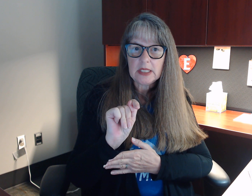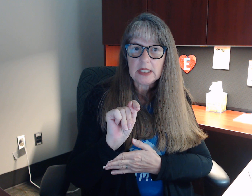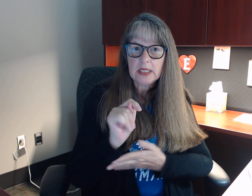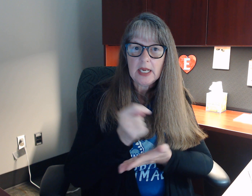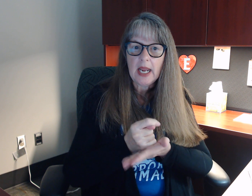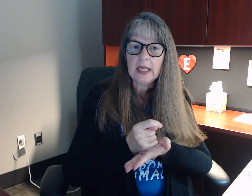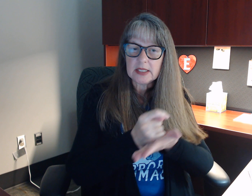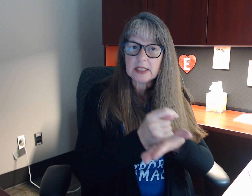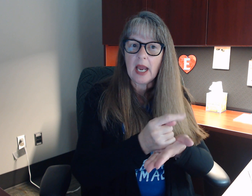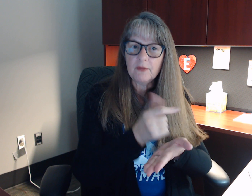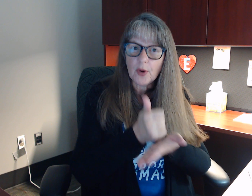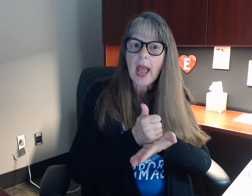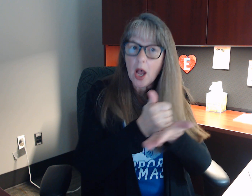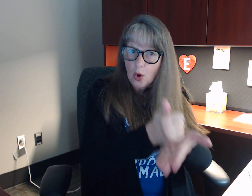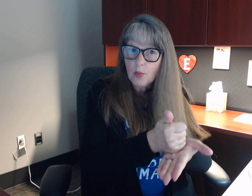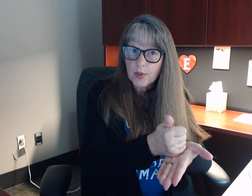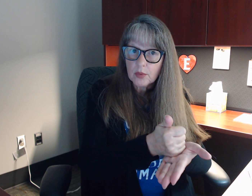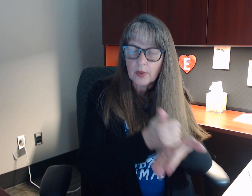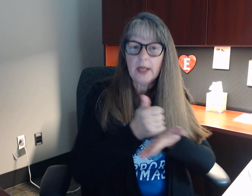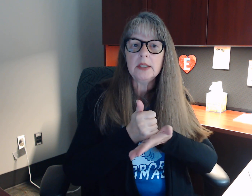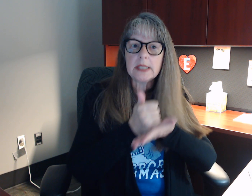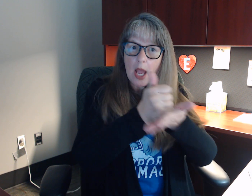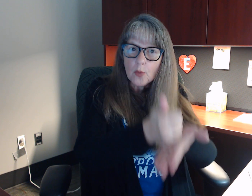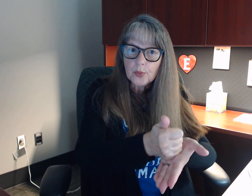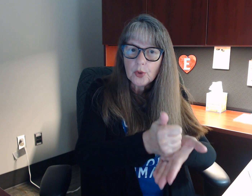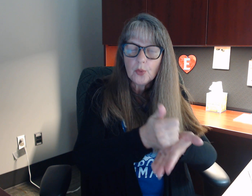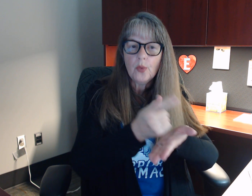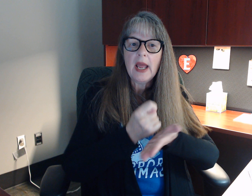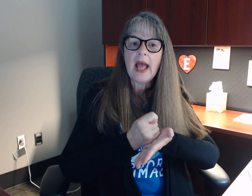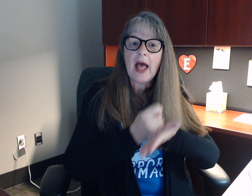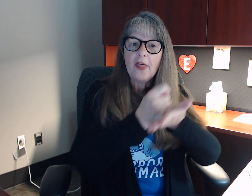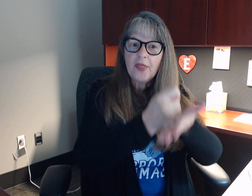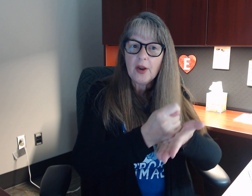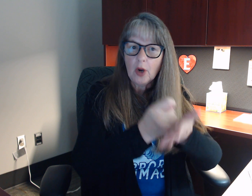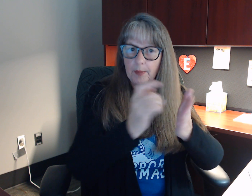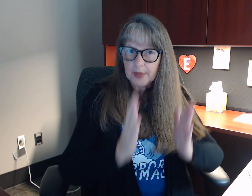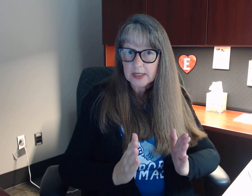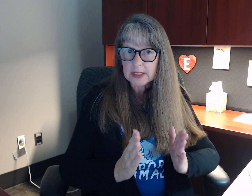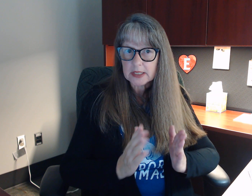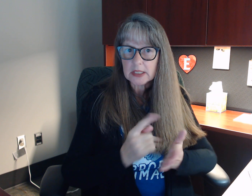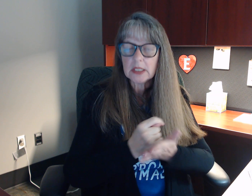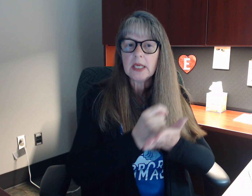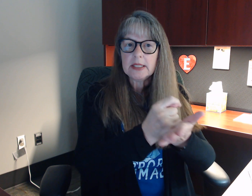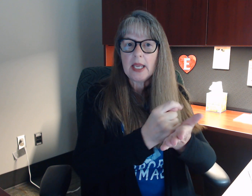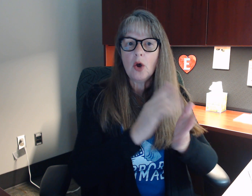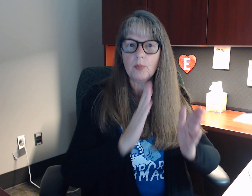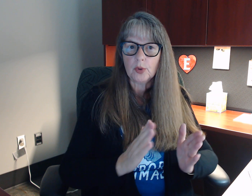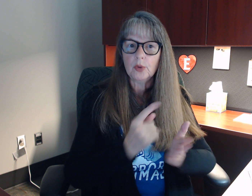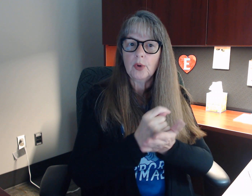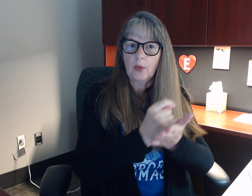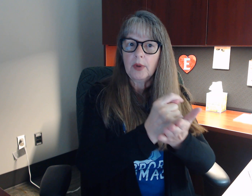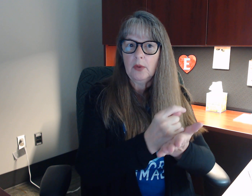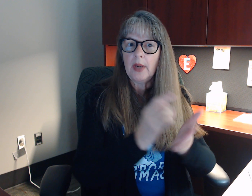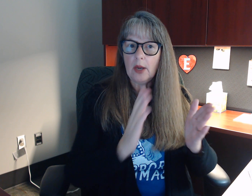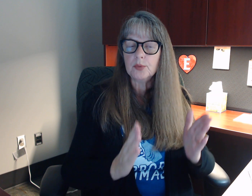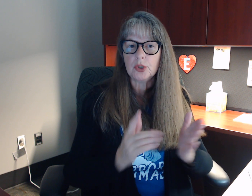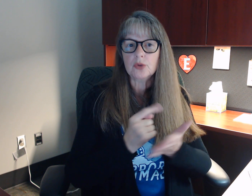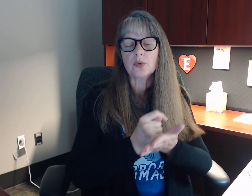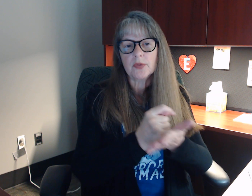T, and it's the sign for help, right? To help you, a therapist is a helper, or, it helps you. So a